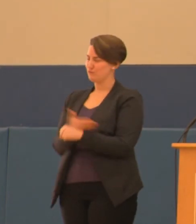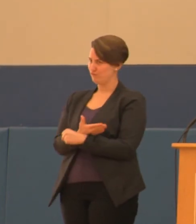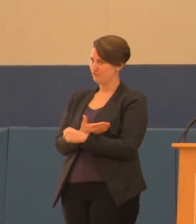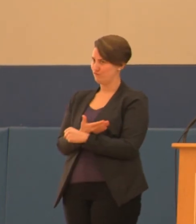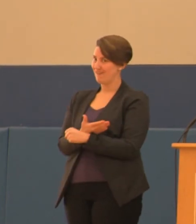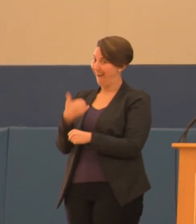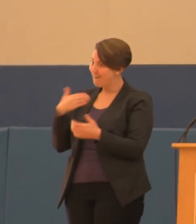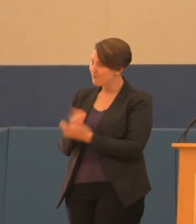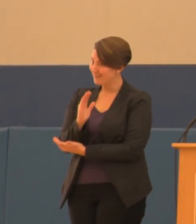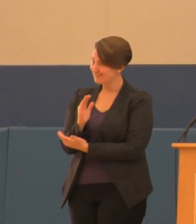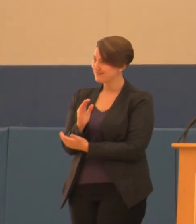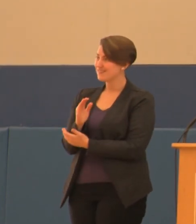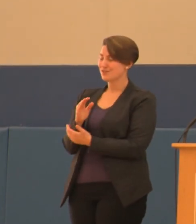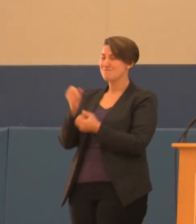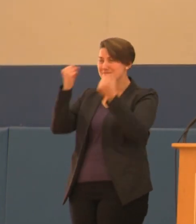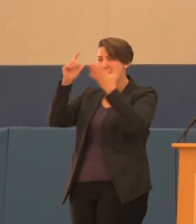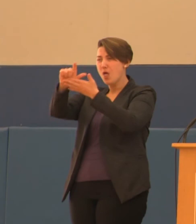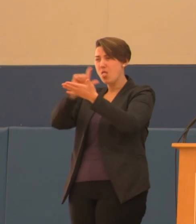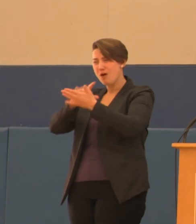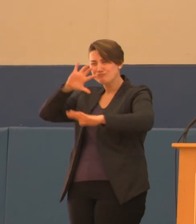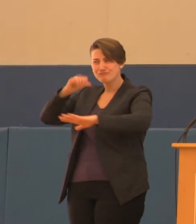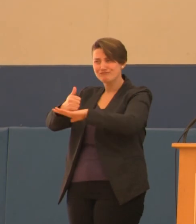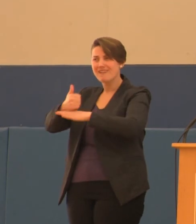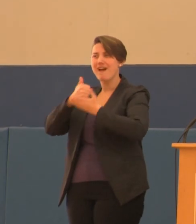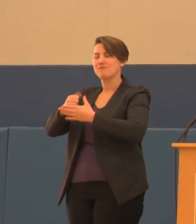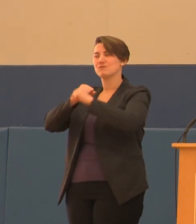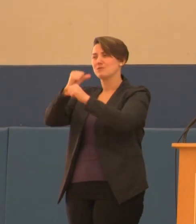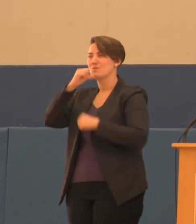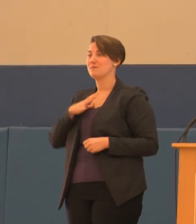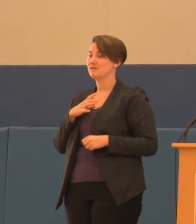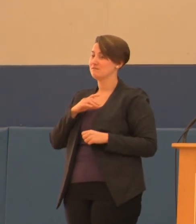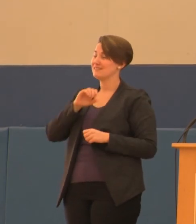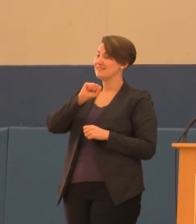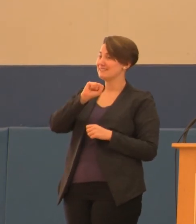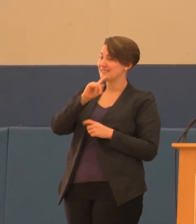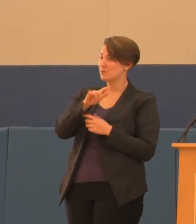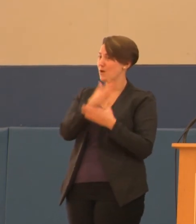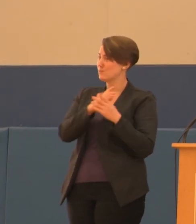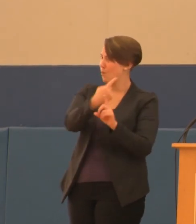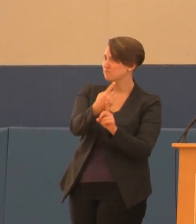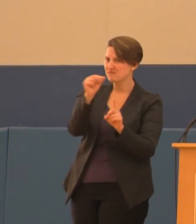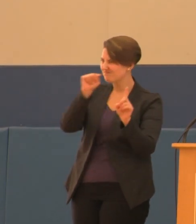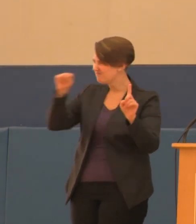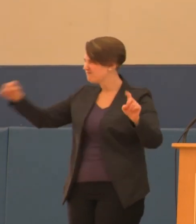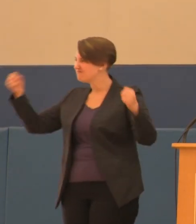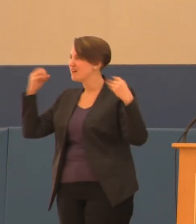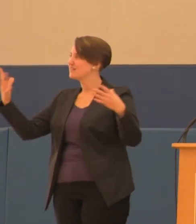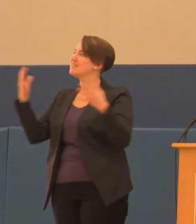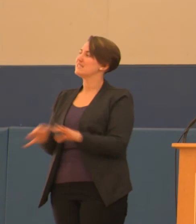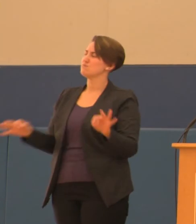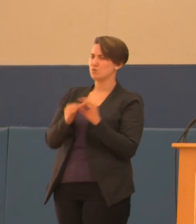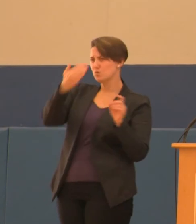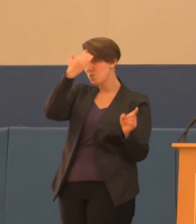So remember, there are laws out there to protect women, not only in sexual harassment, but in many other areas. We just have to try to use them,